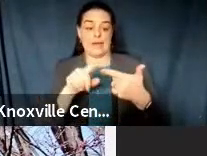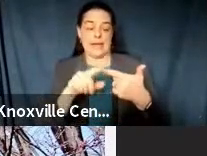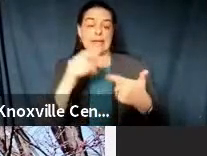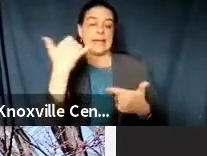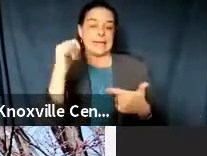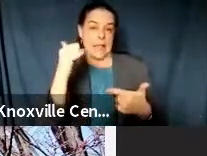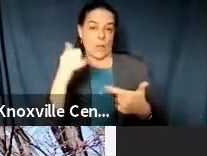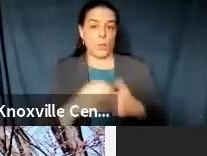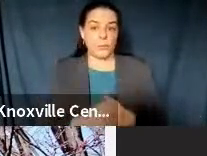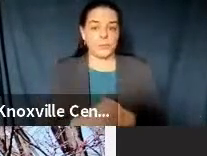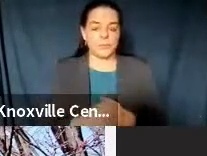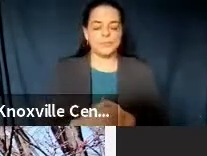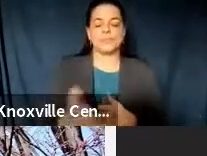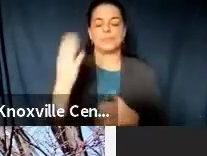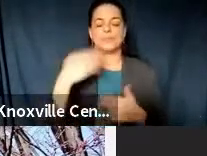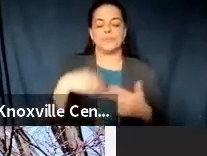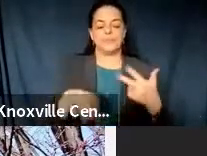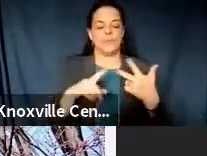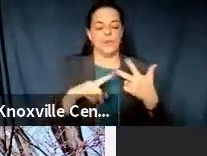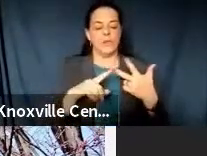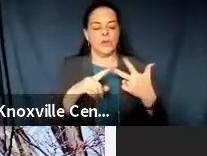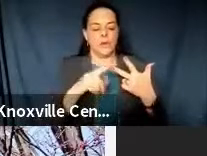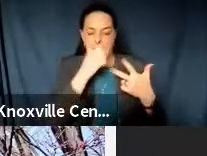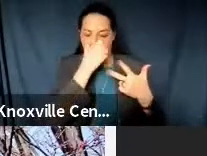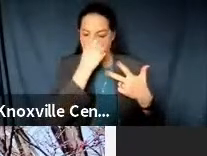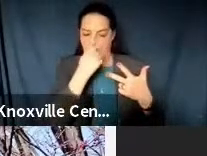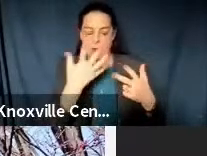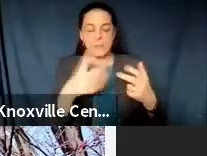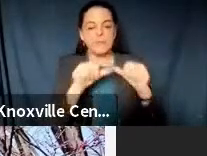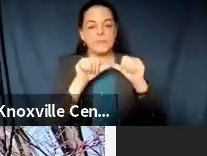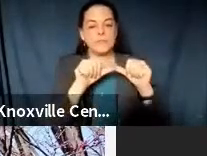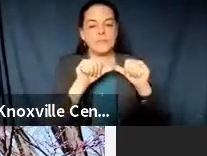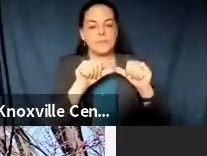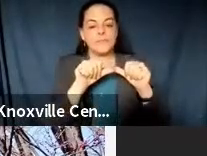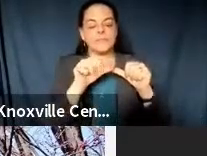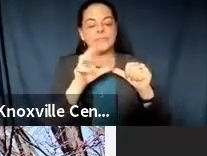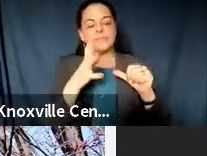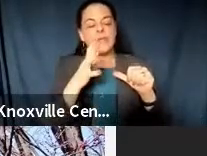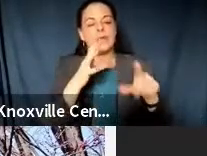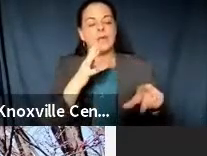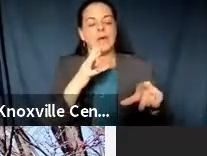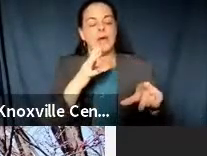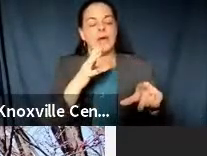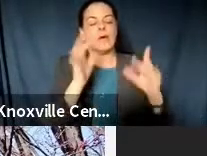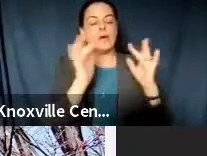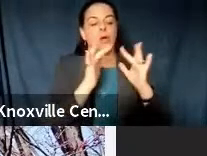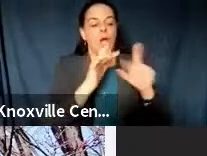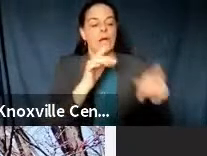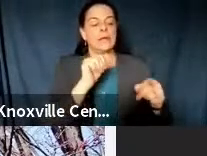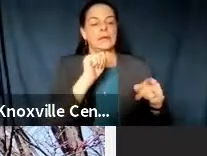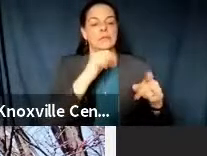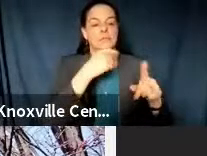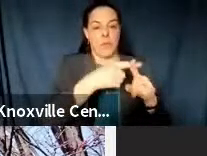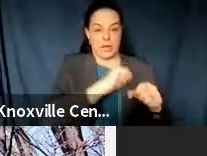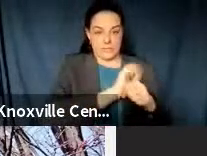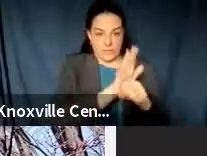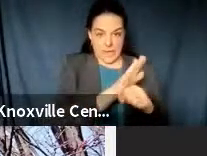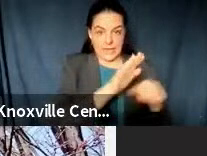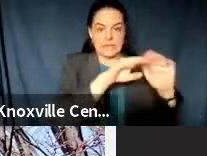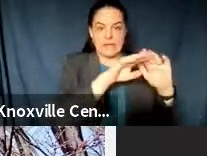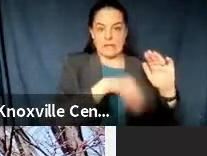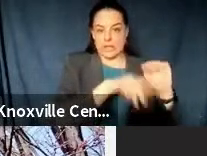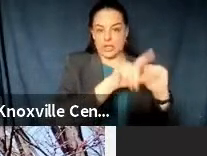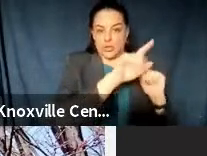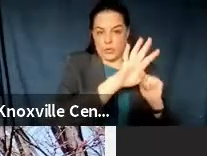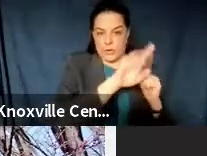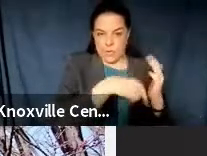yellow. Our third benchmark, sustained or increased public health capability. Of the cases that fall within the